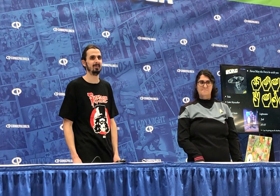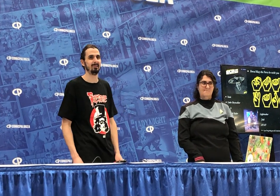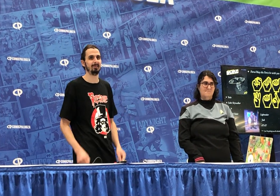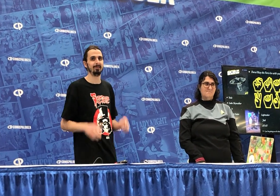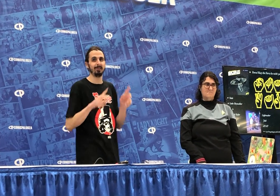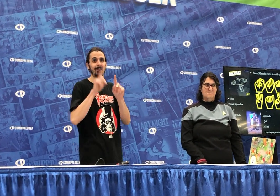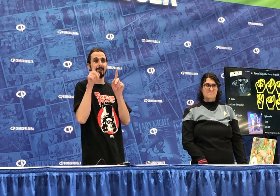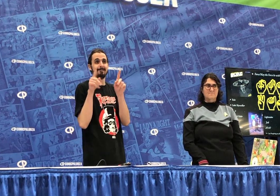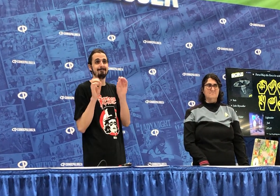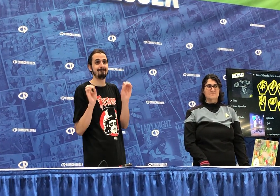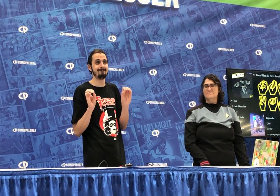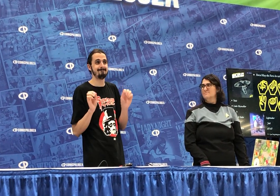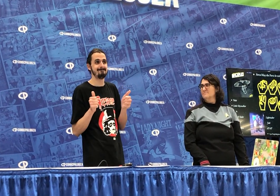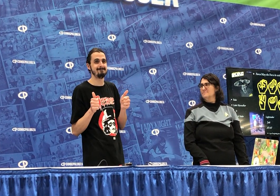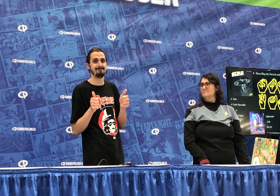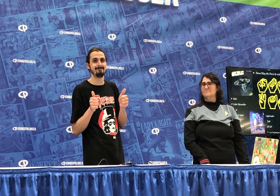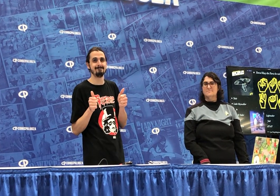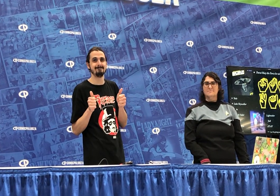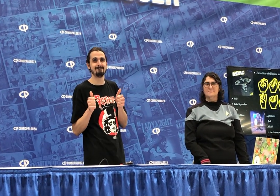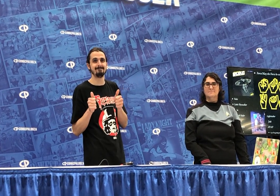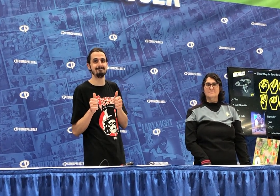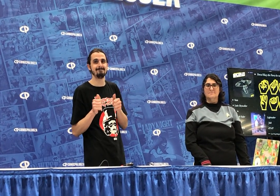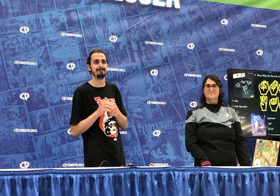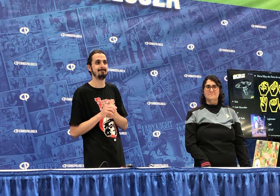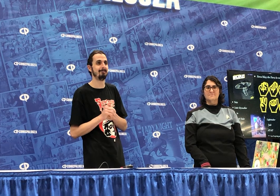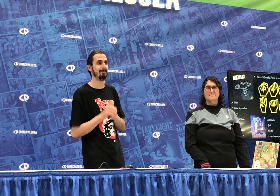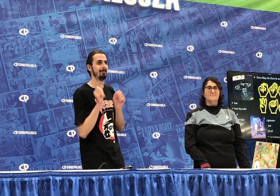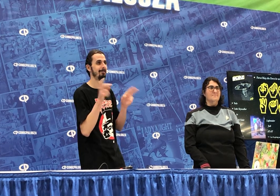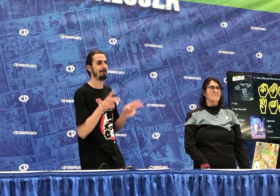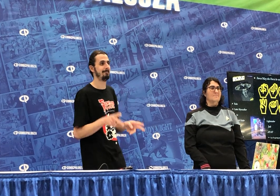you. Any other questions?